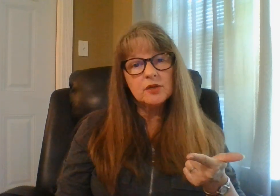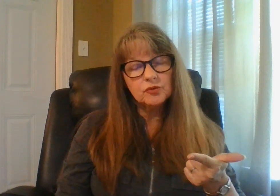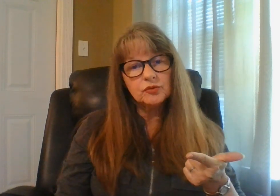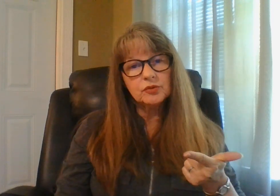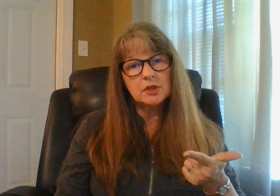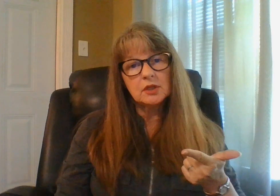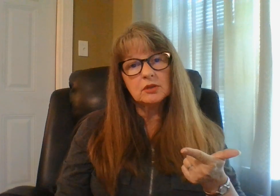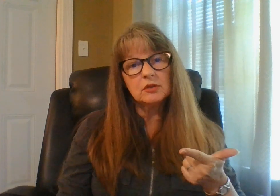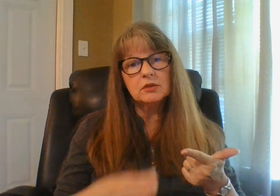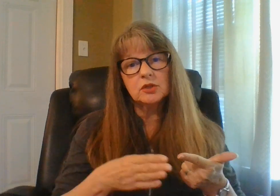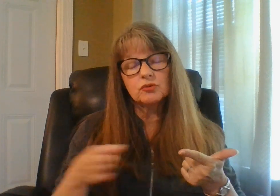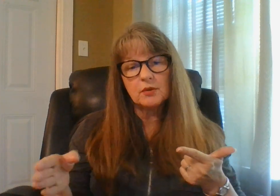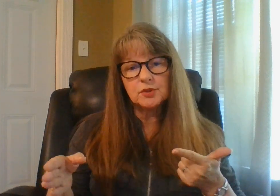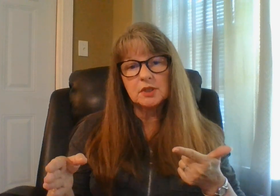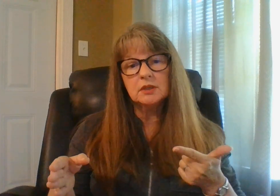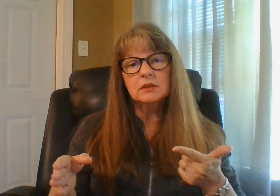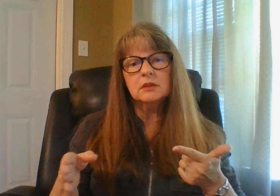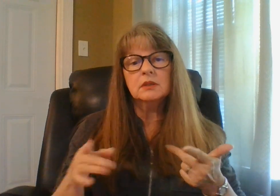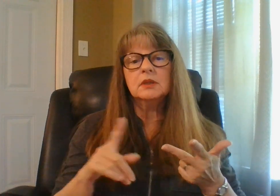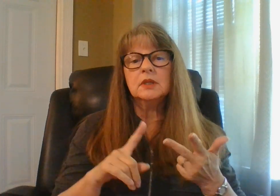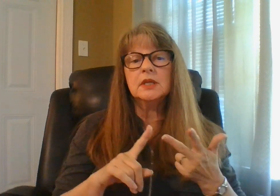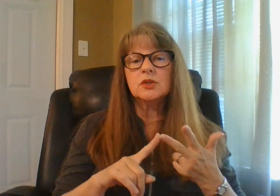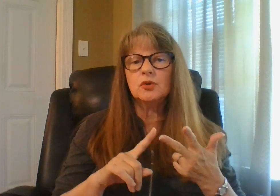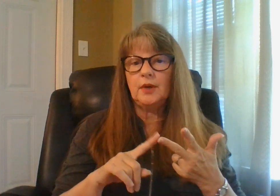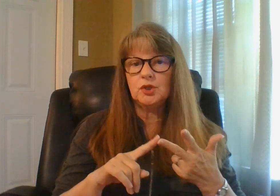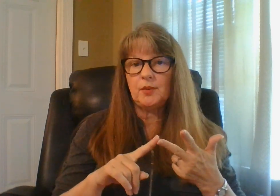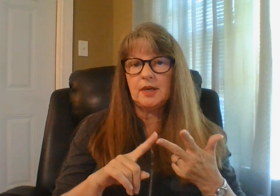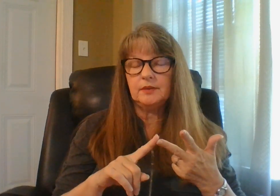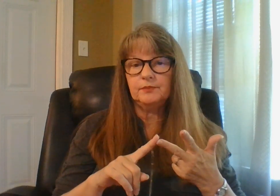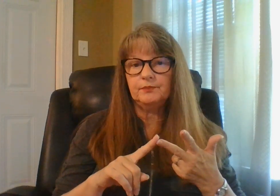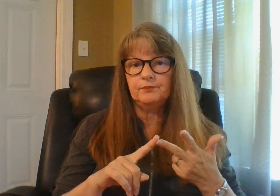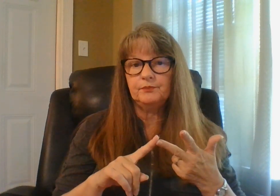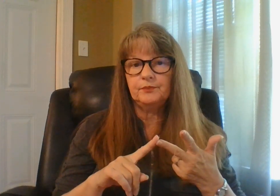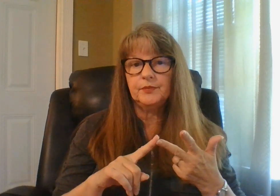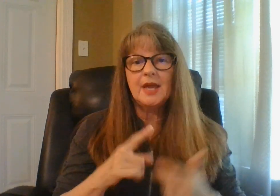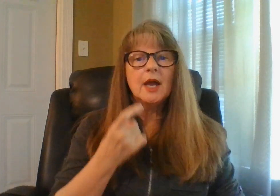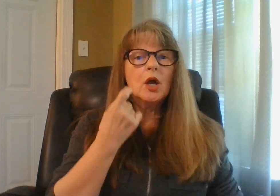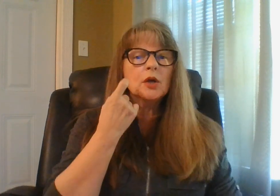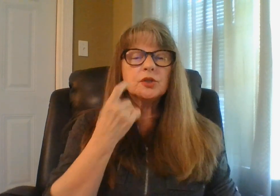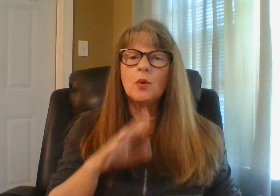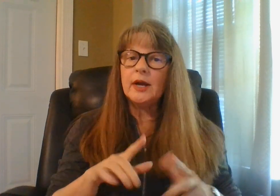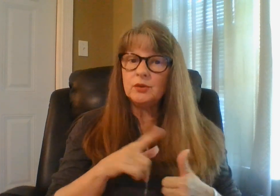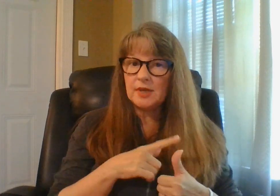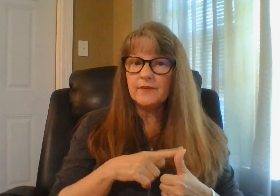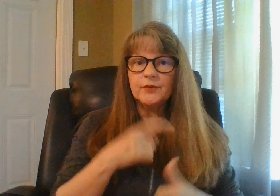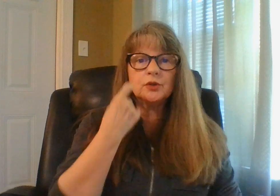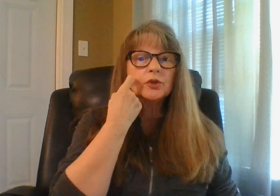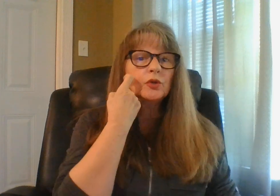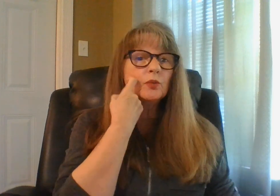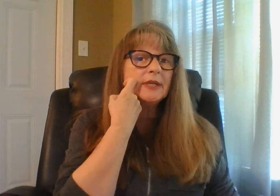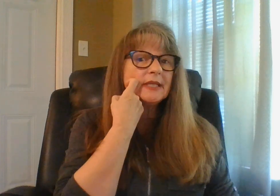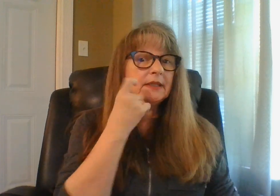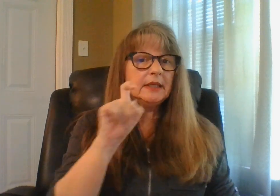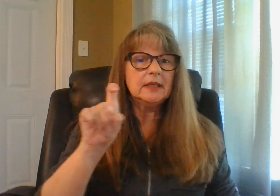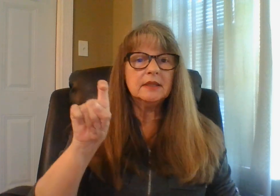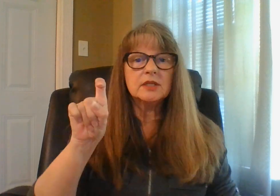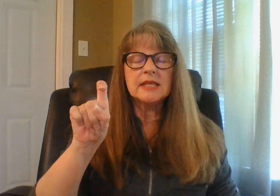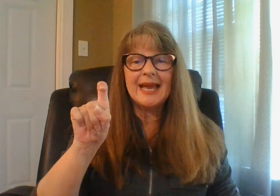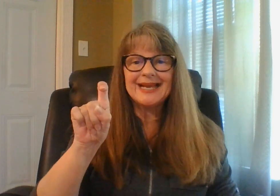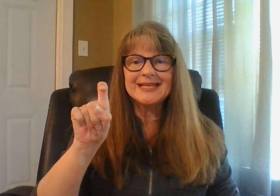then the description is graduated. So I do time first. Recently, this is the X